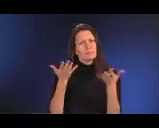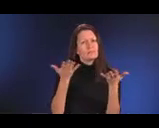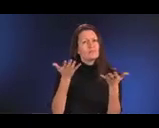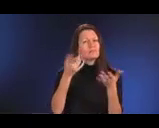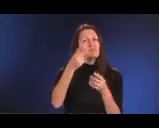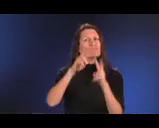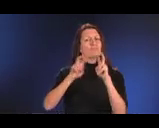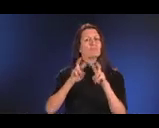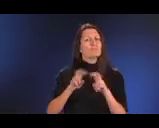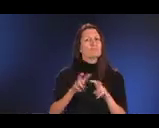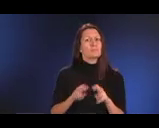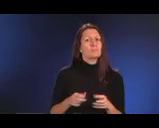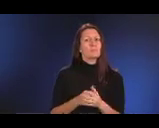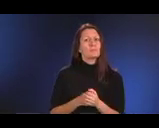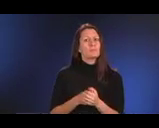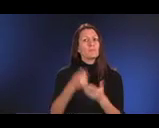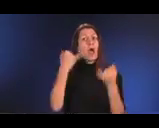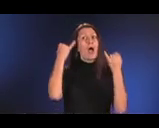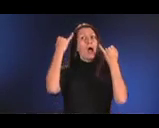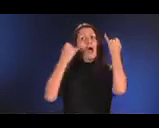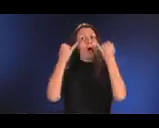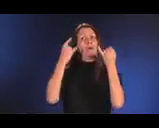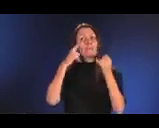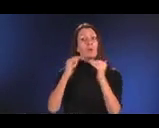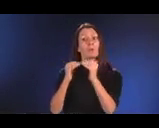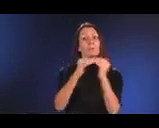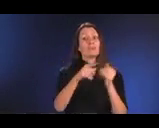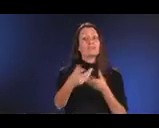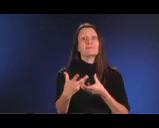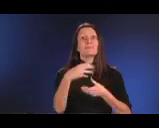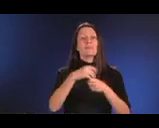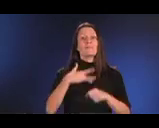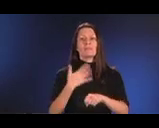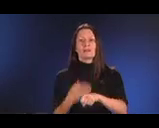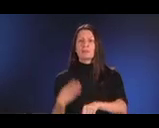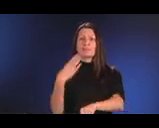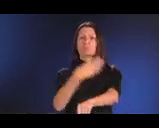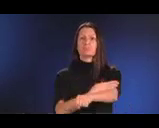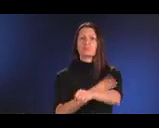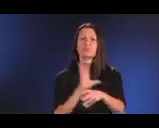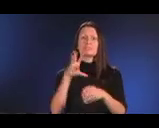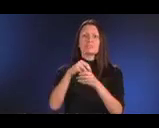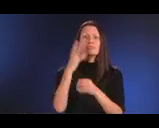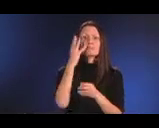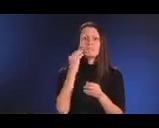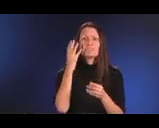What ideas do you have for improving the peer experience?